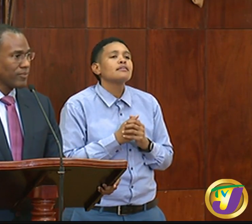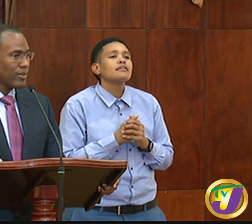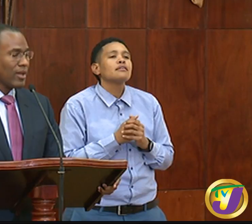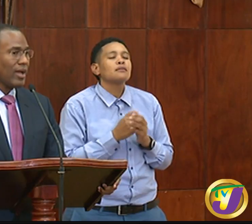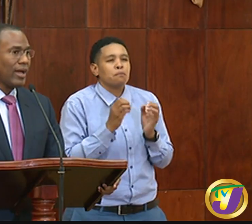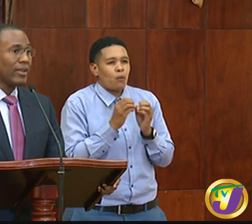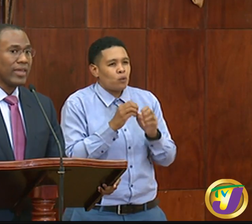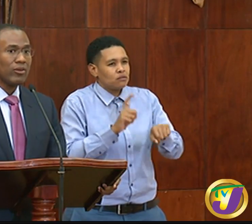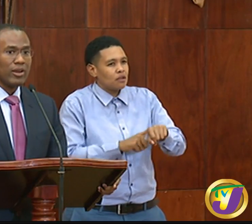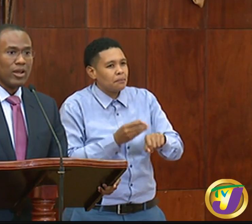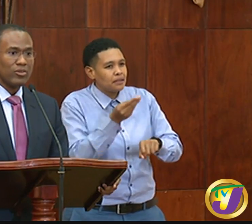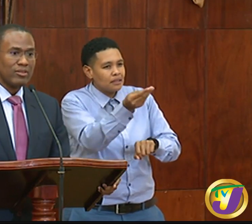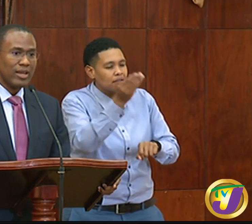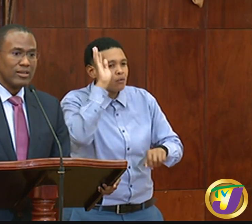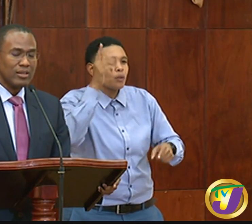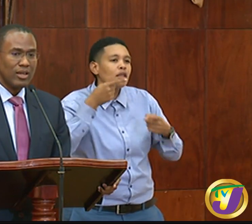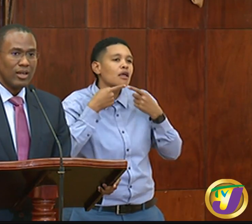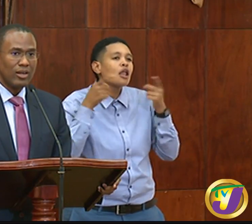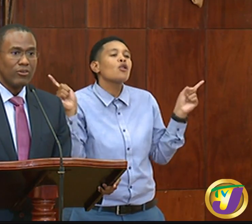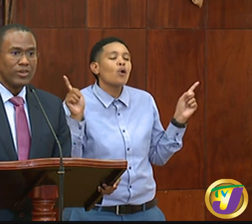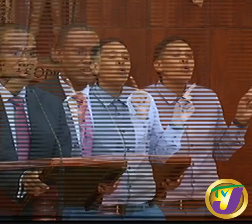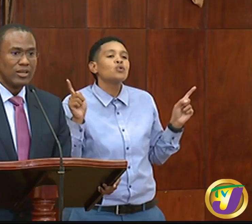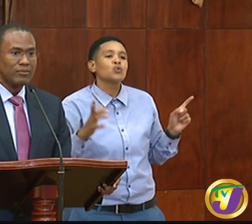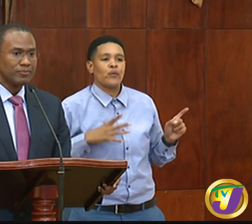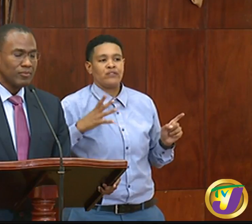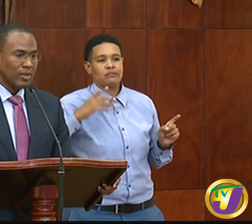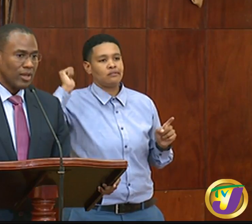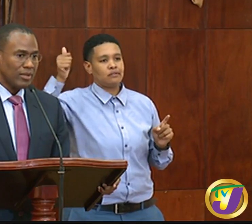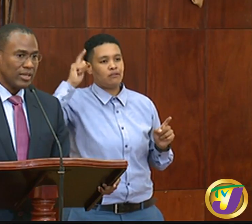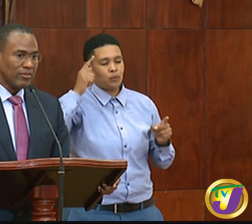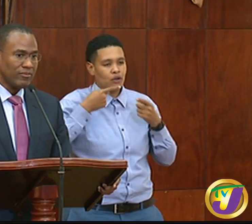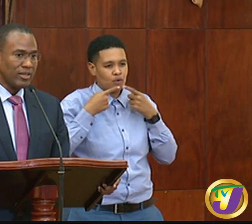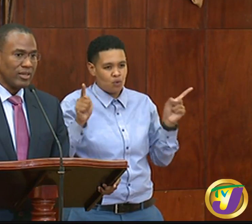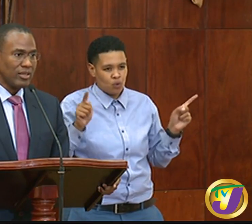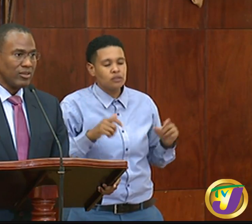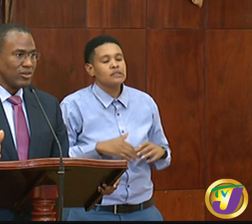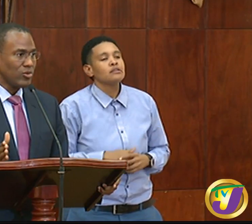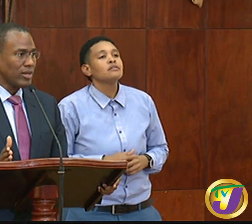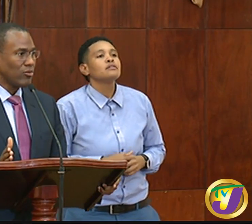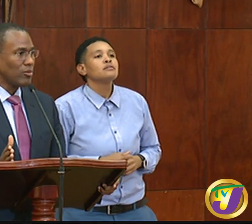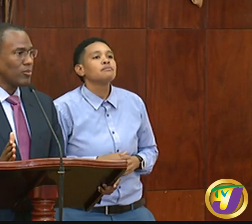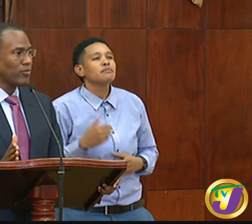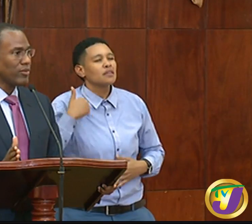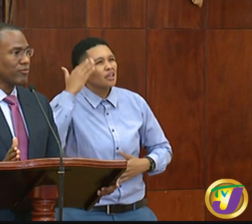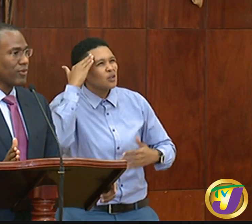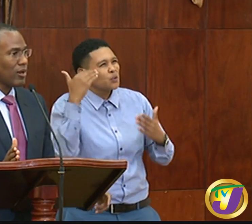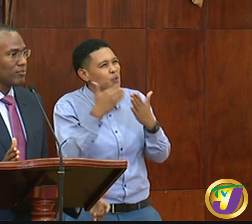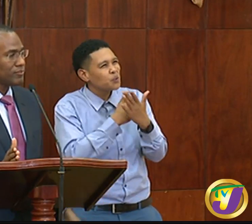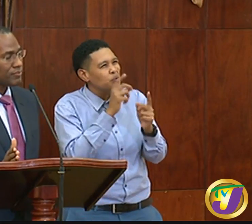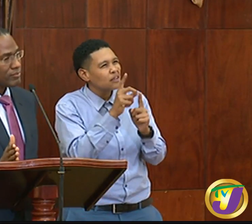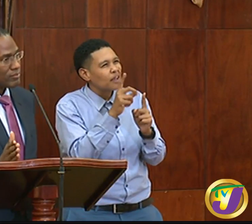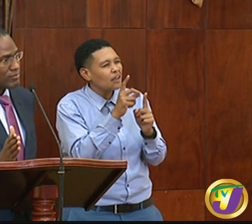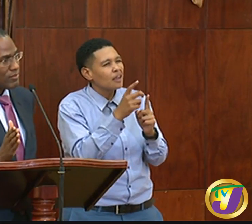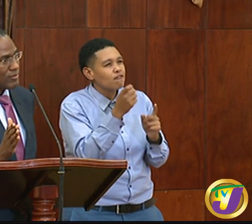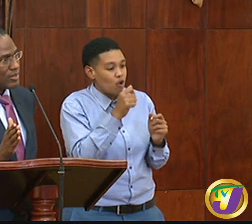down, and they'll announce that officially. I believe the new date will be moving